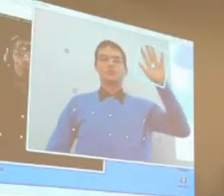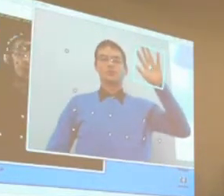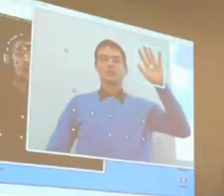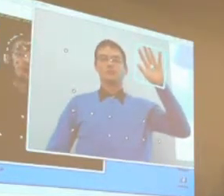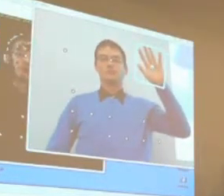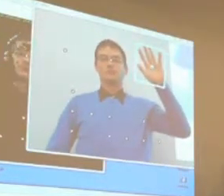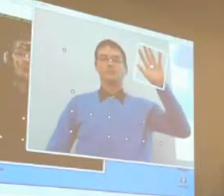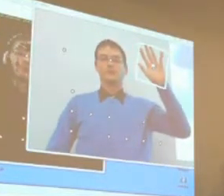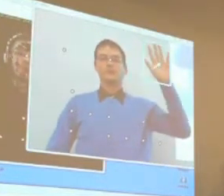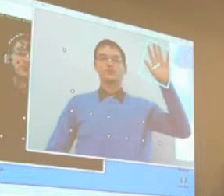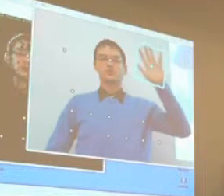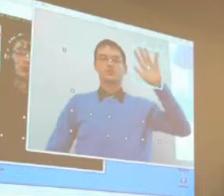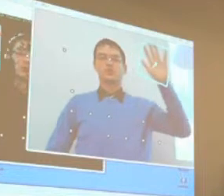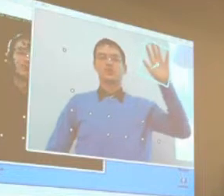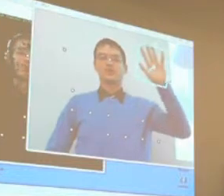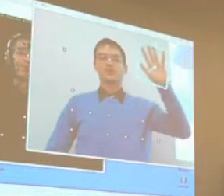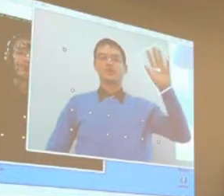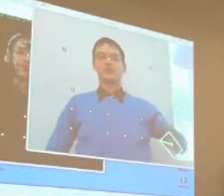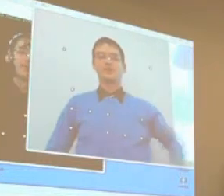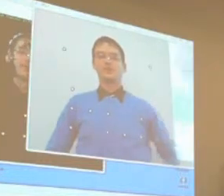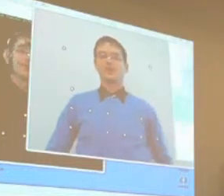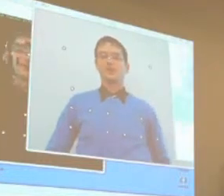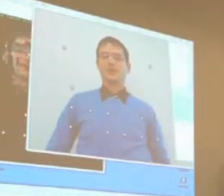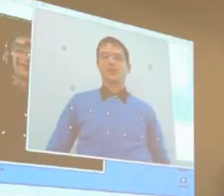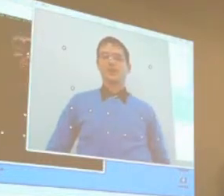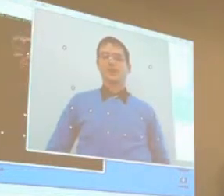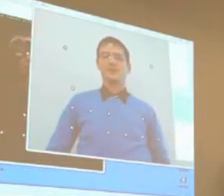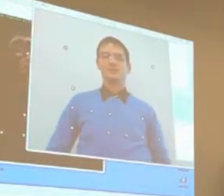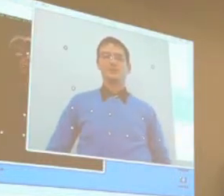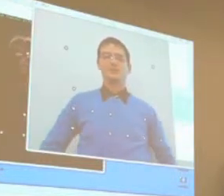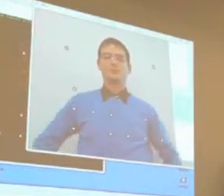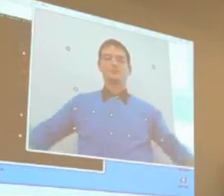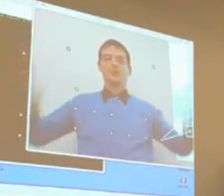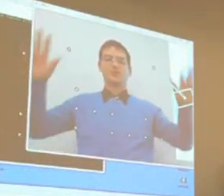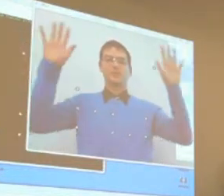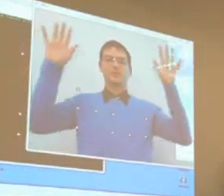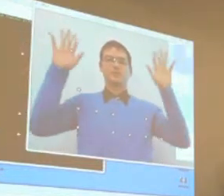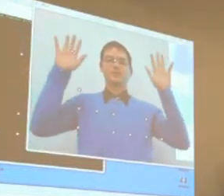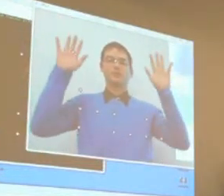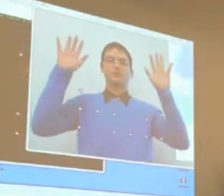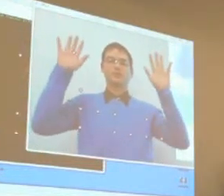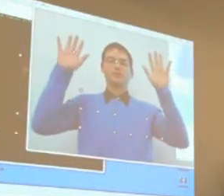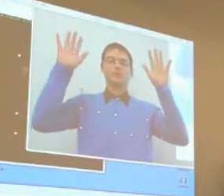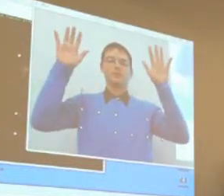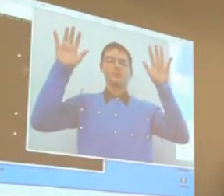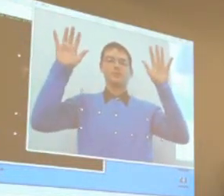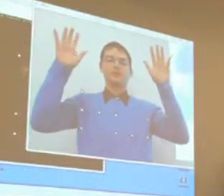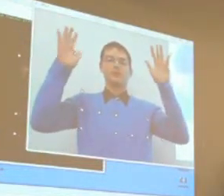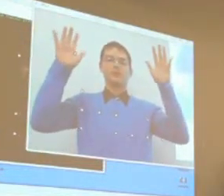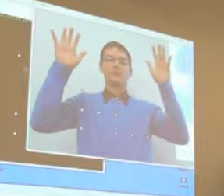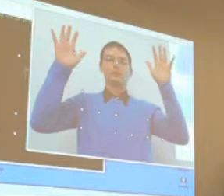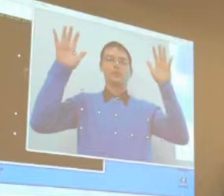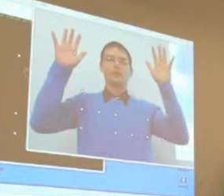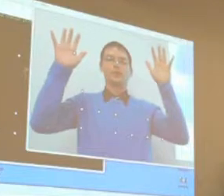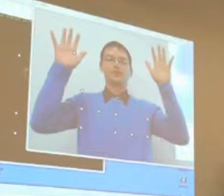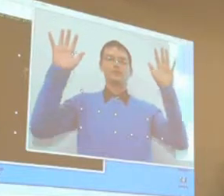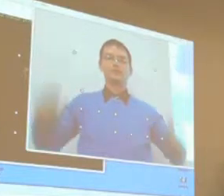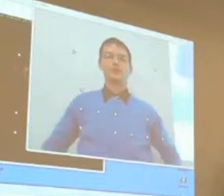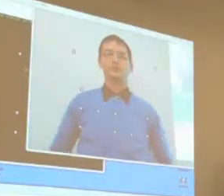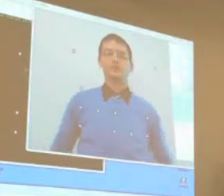it's just a wave in here and the system has picked up both the hello and cheerio at the